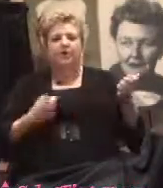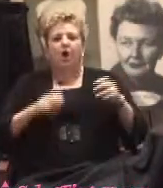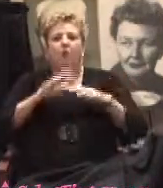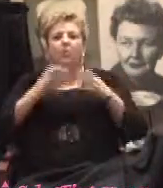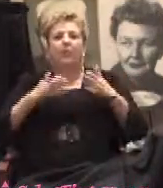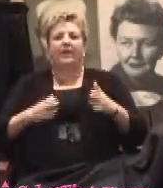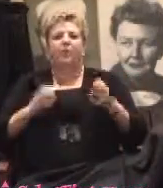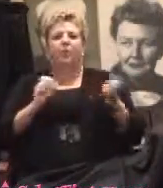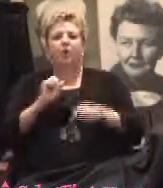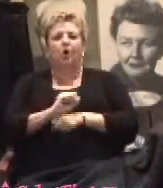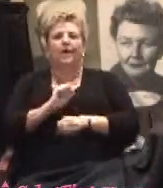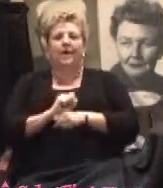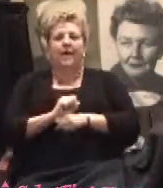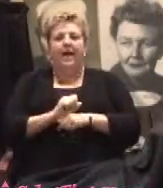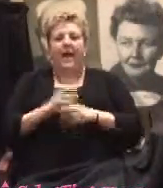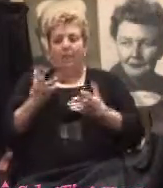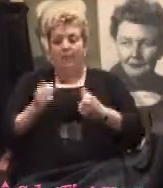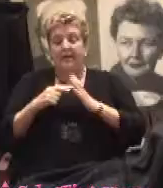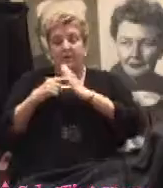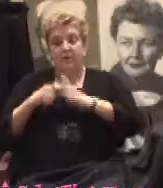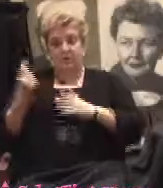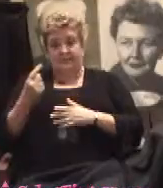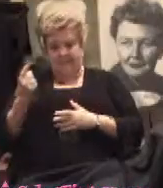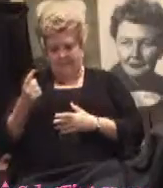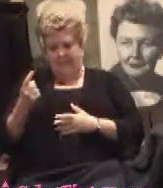show somebody, but I was late for work, so I put it in my locker at the airport.